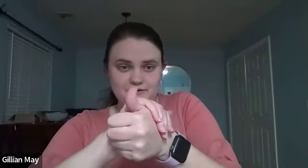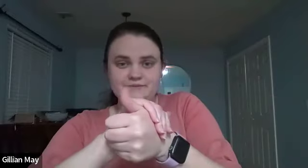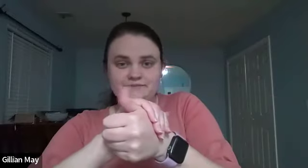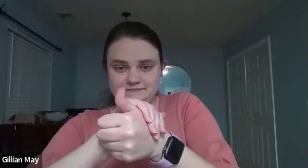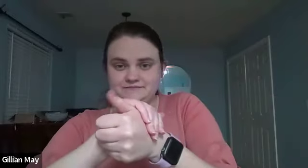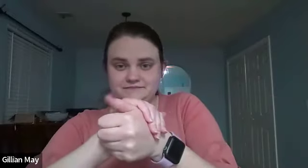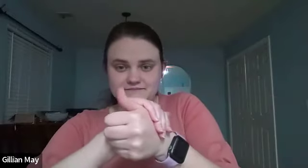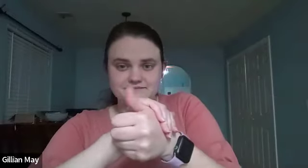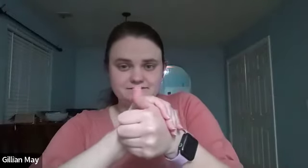turtle.